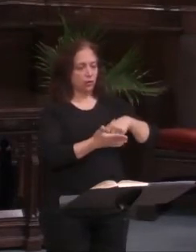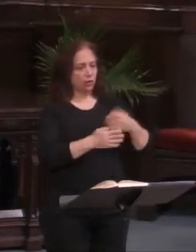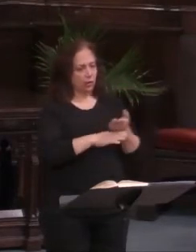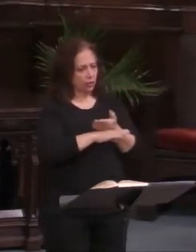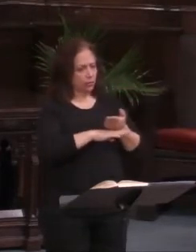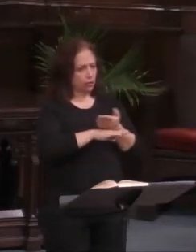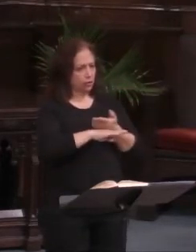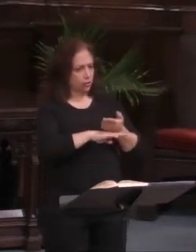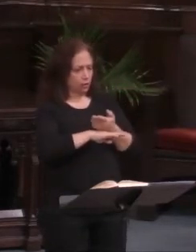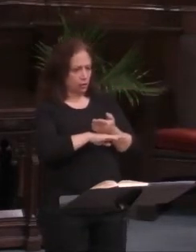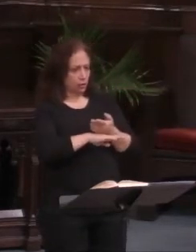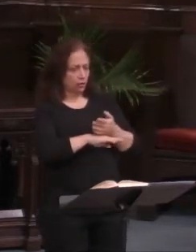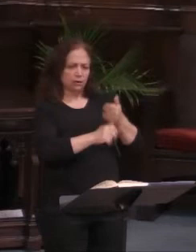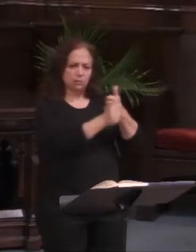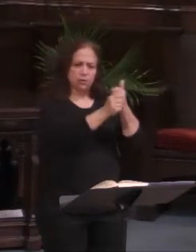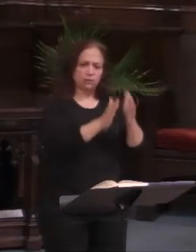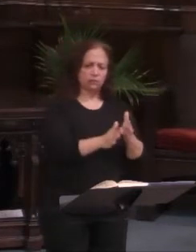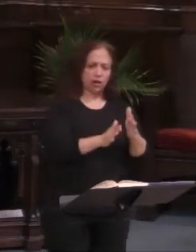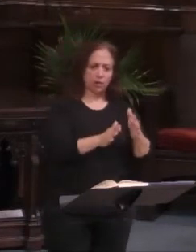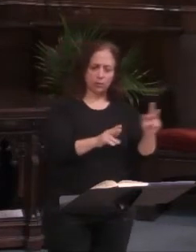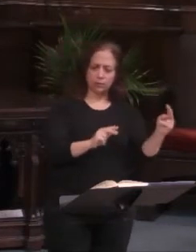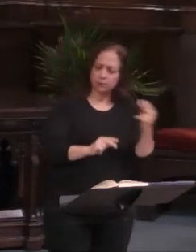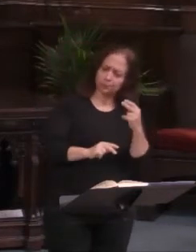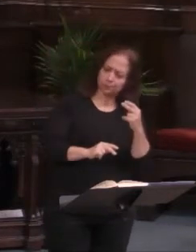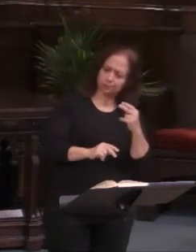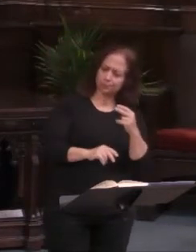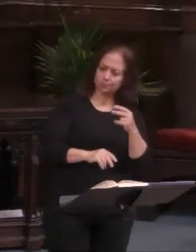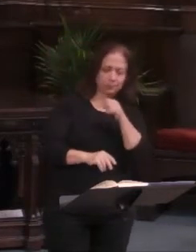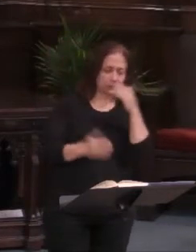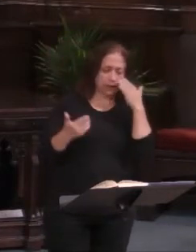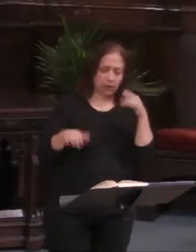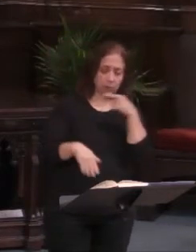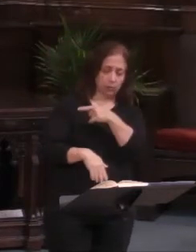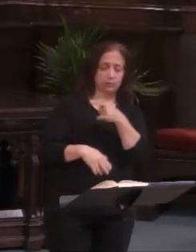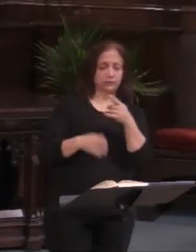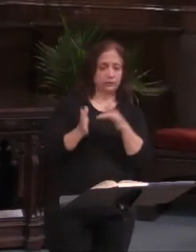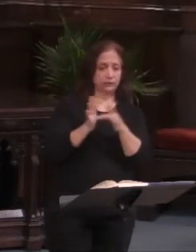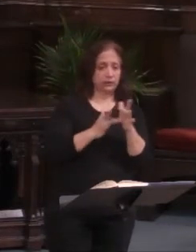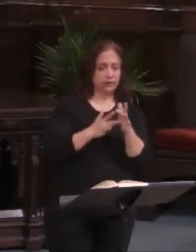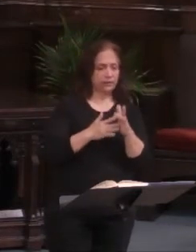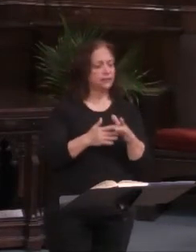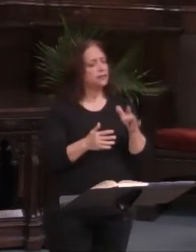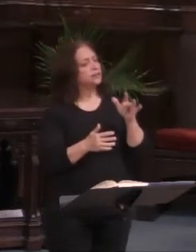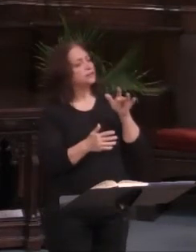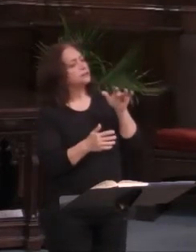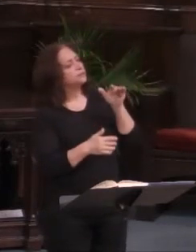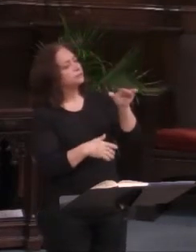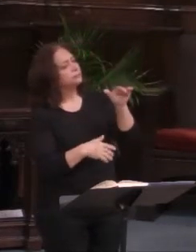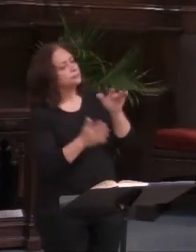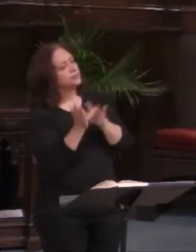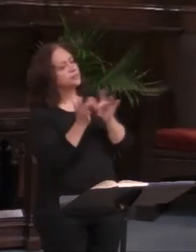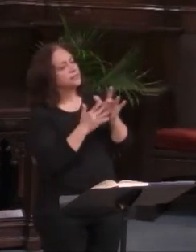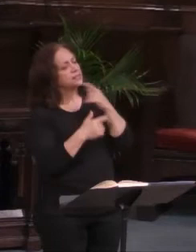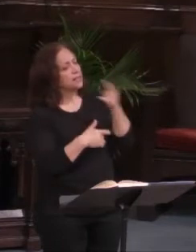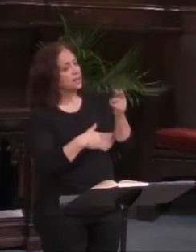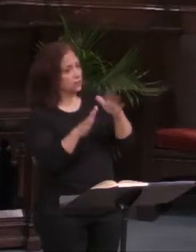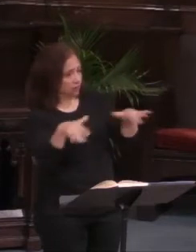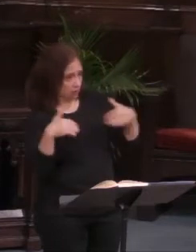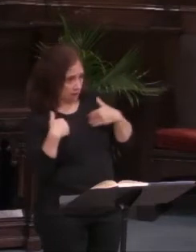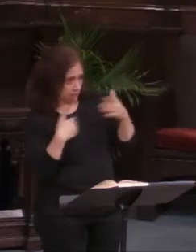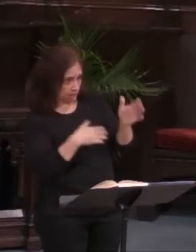shore. Yet the disciples did not know it was Jesus. Jesus said to them, "Children, do you have any